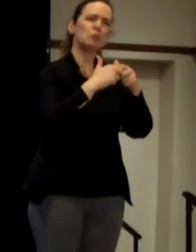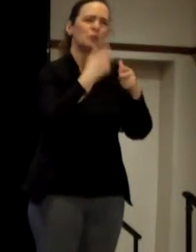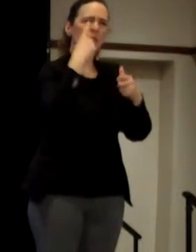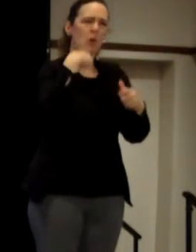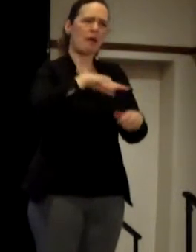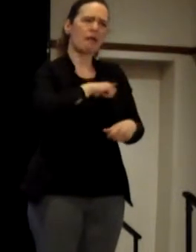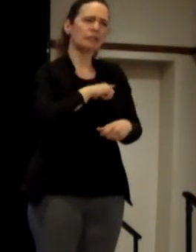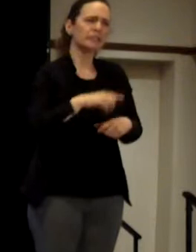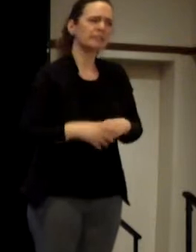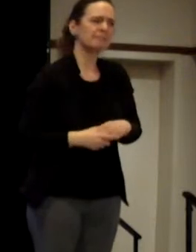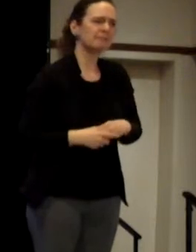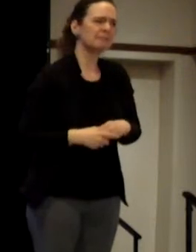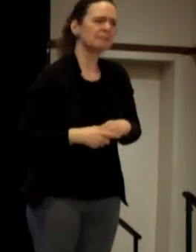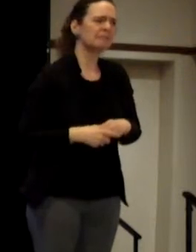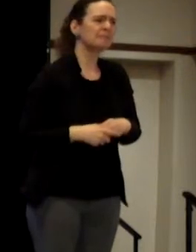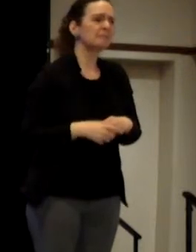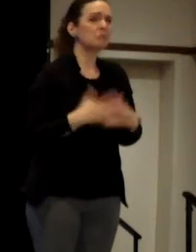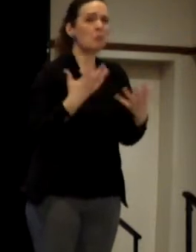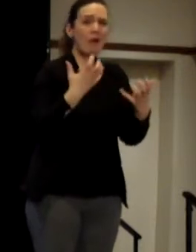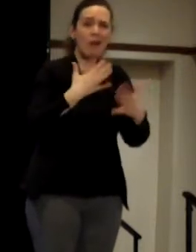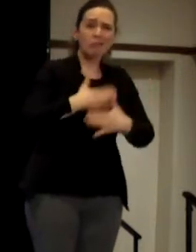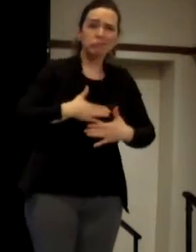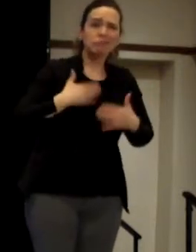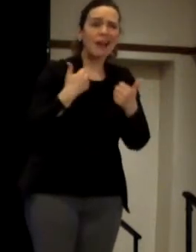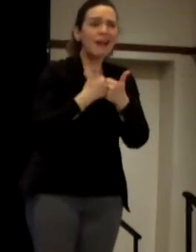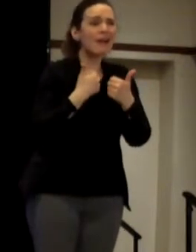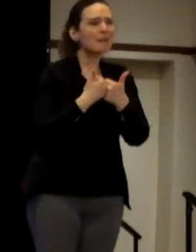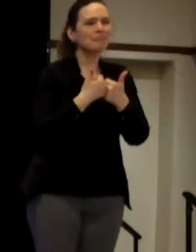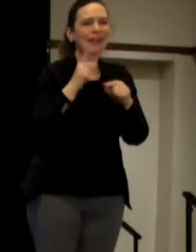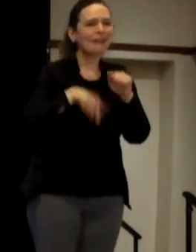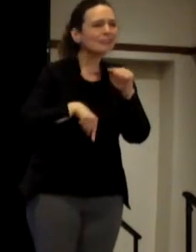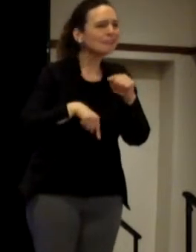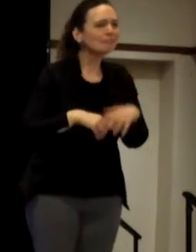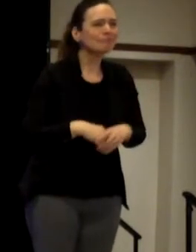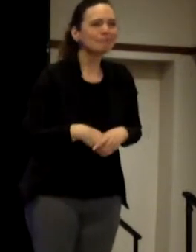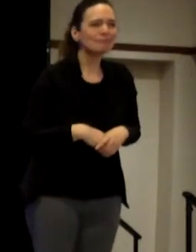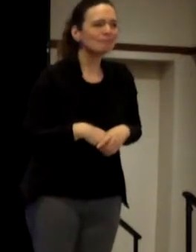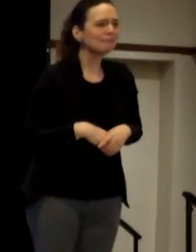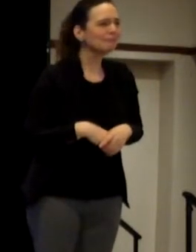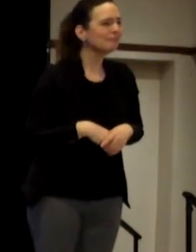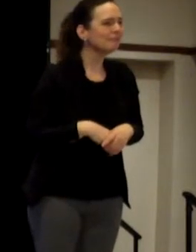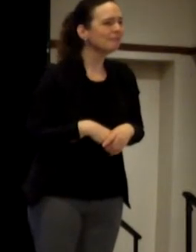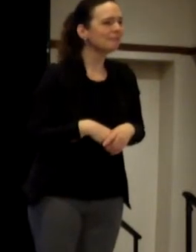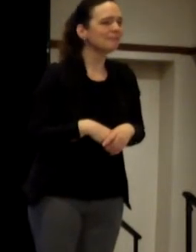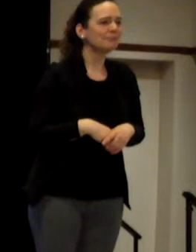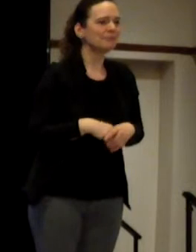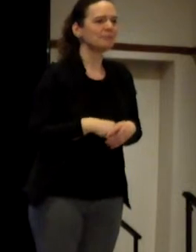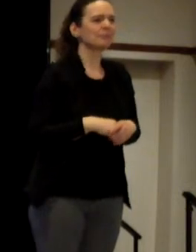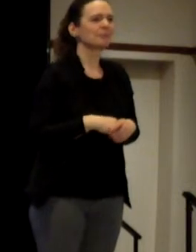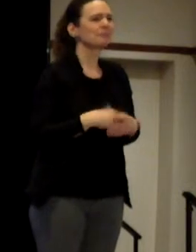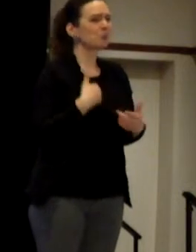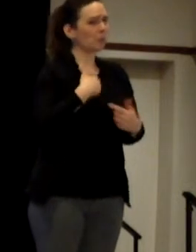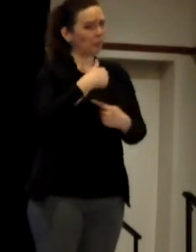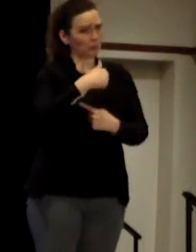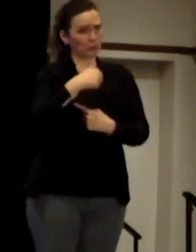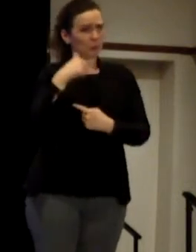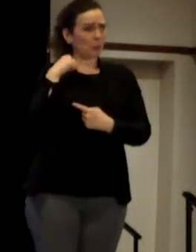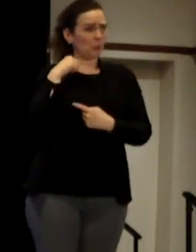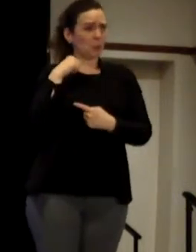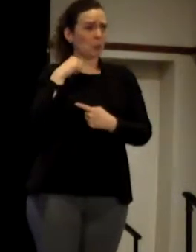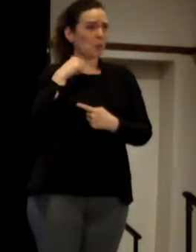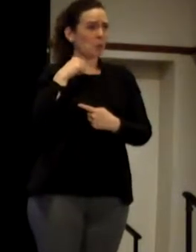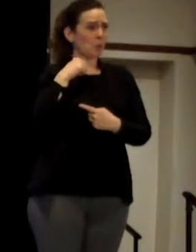So it's going to create our enforcement unit to have to go out later in the night, because I'm not going to go dragging people out of